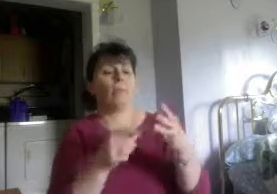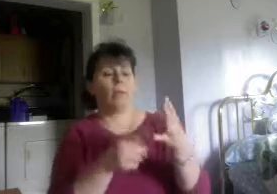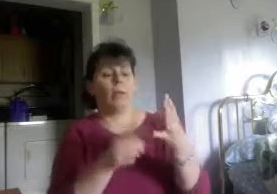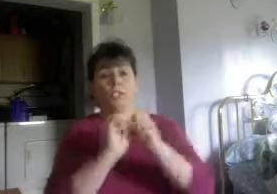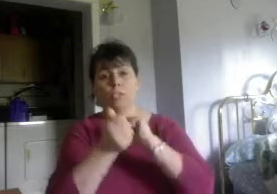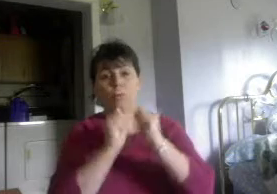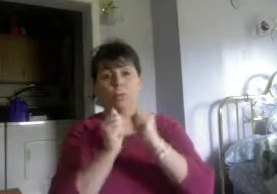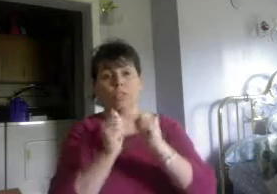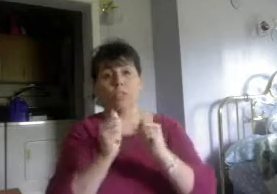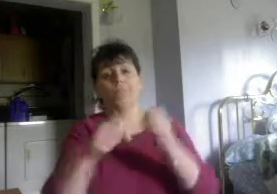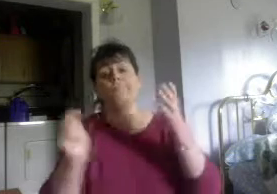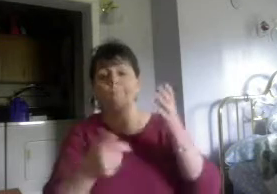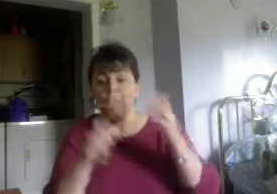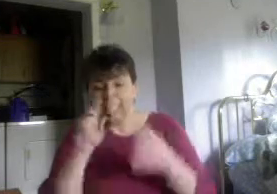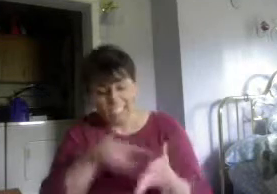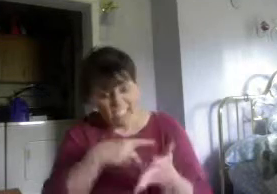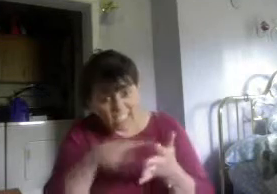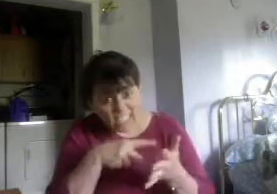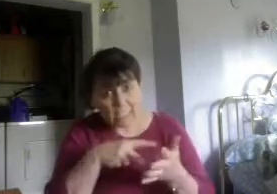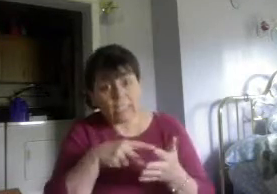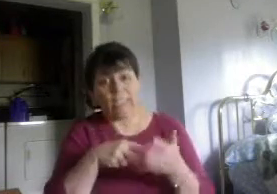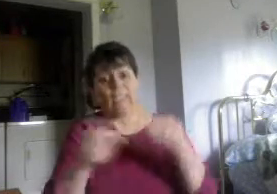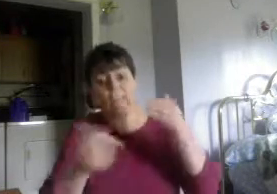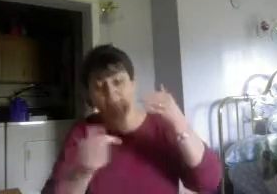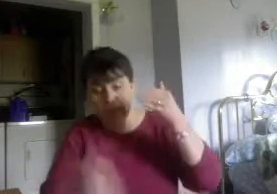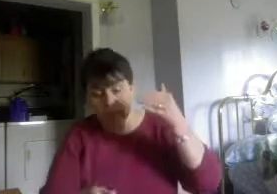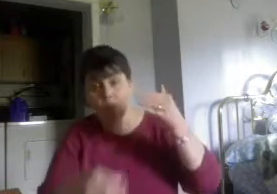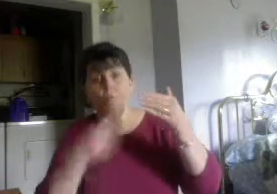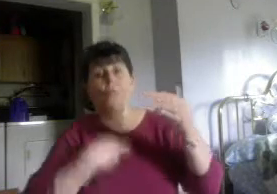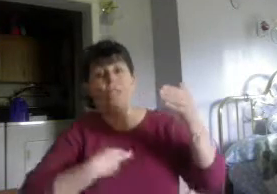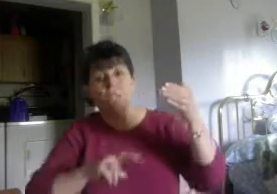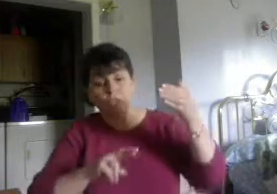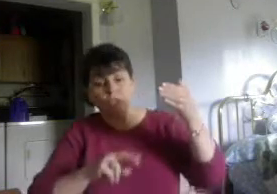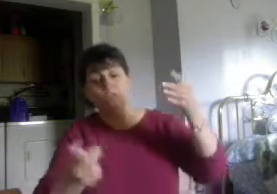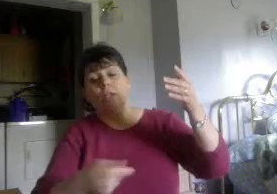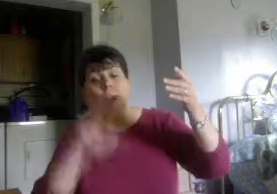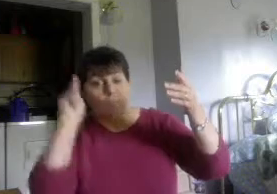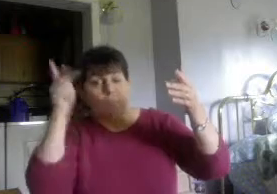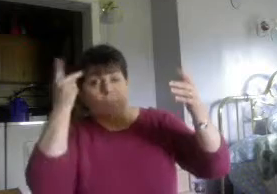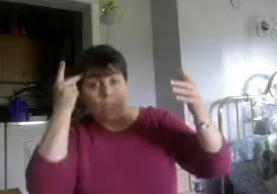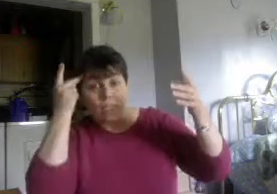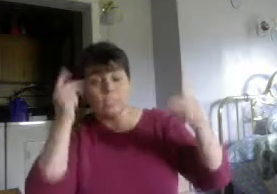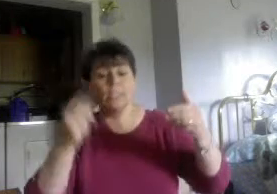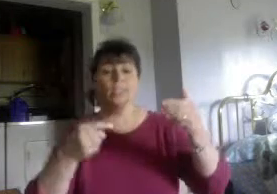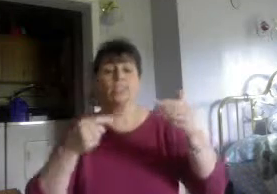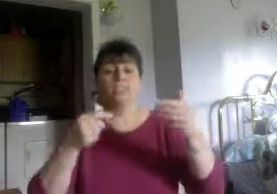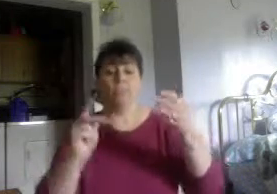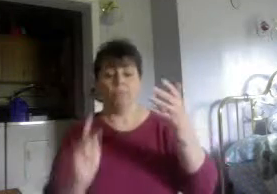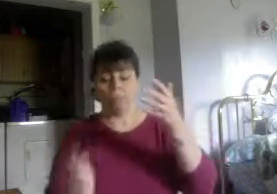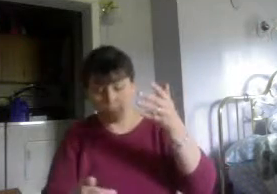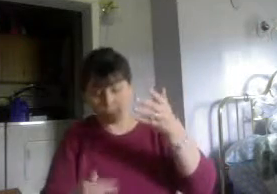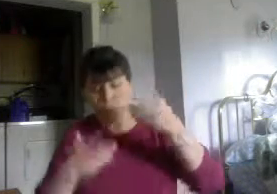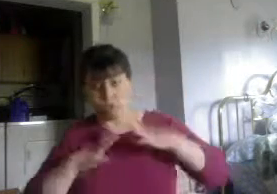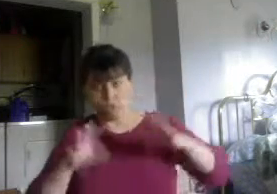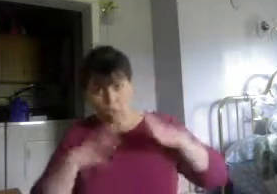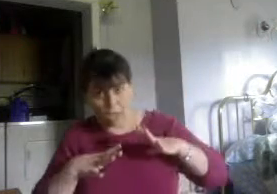dancing, music, religion, politics, dress, alcohol or